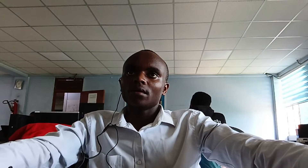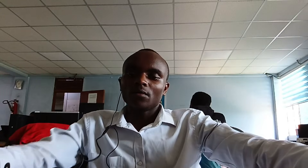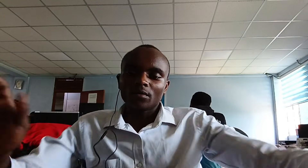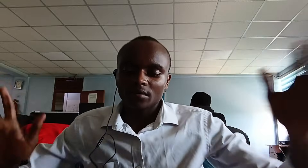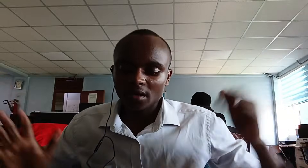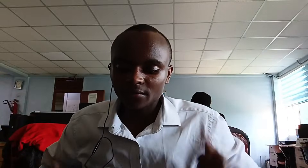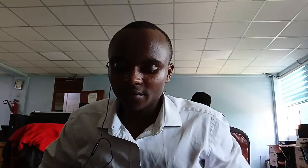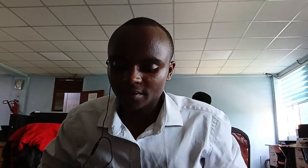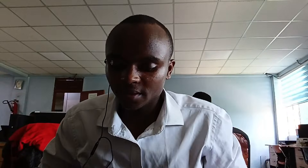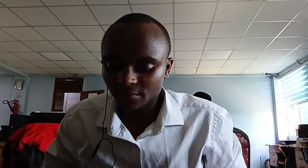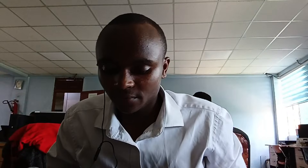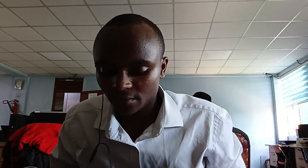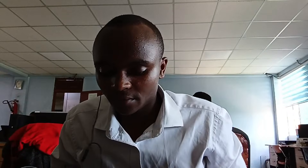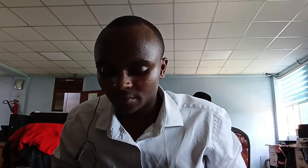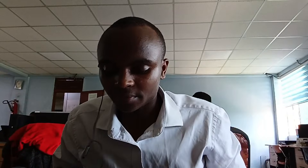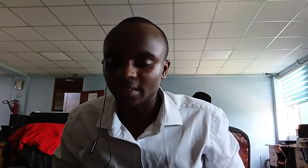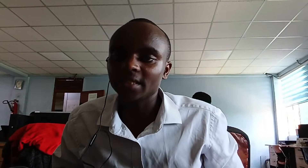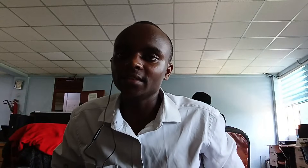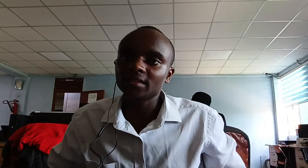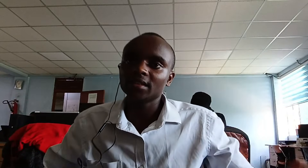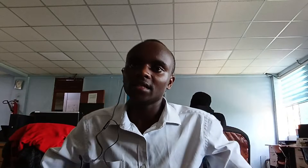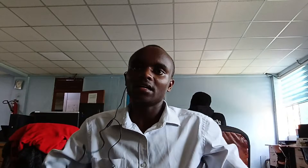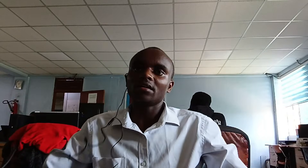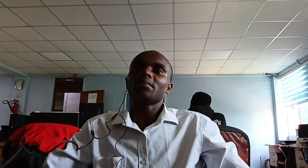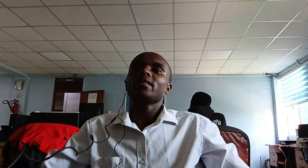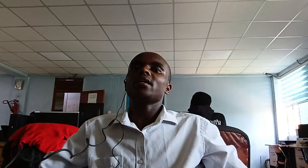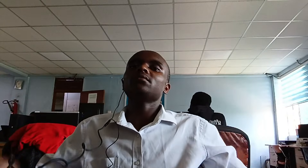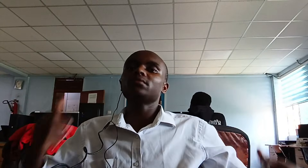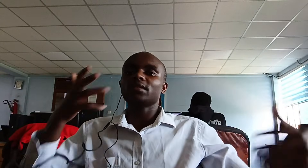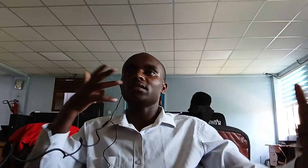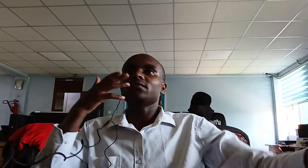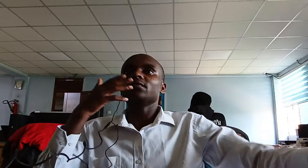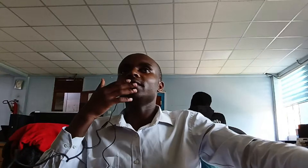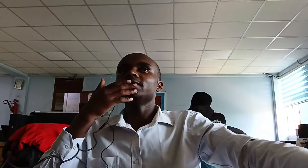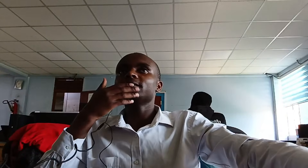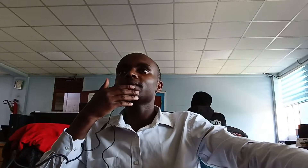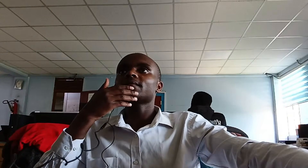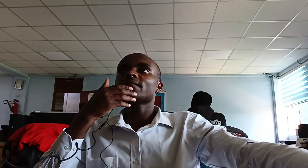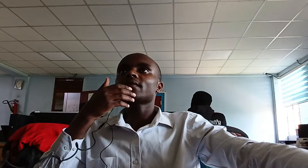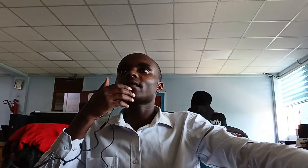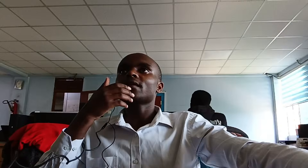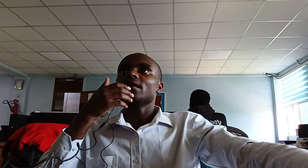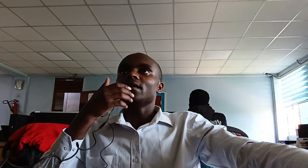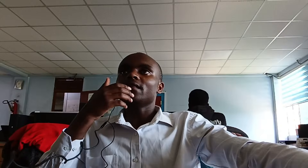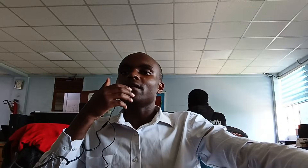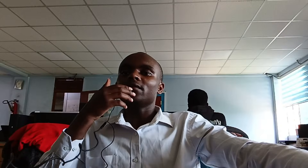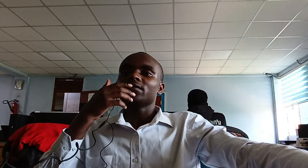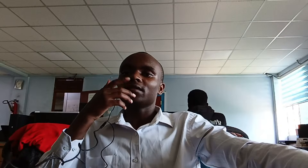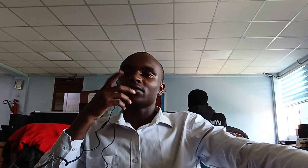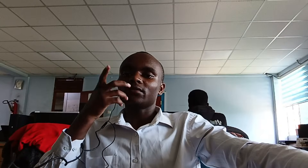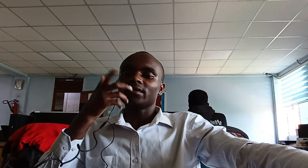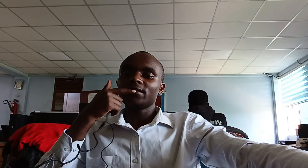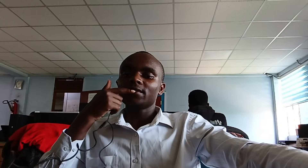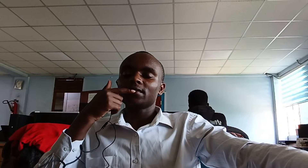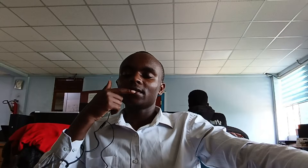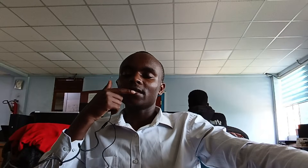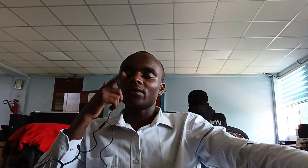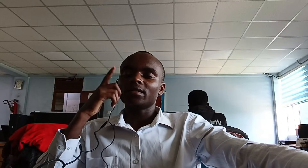We have the sign for date. Remember there are two signs for date. There are two signs for date. The one is